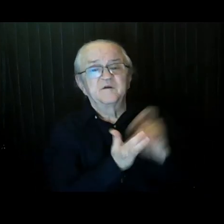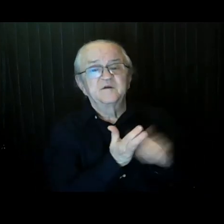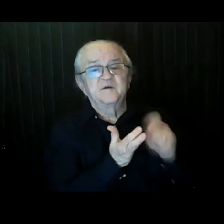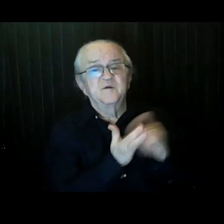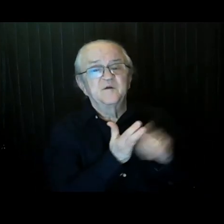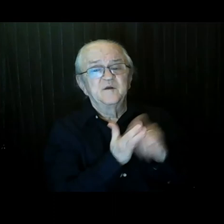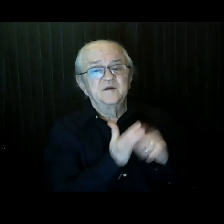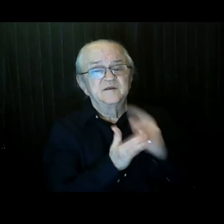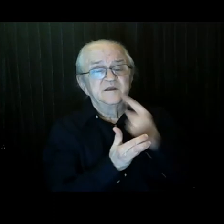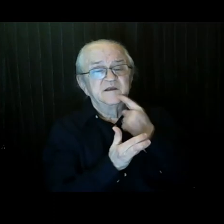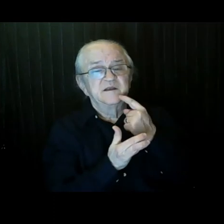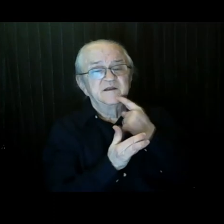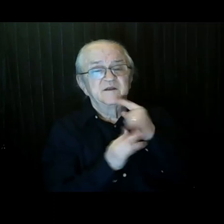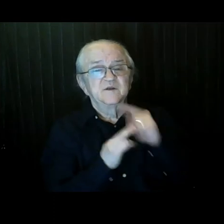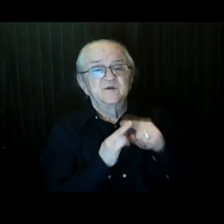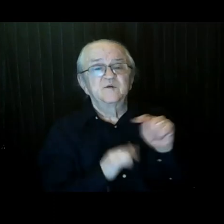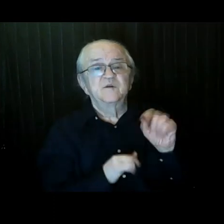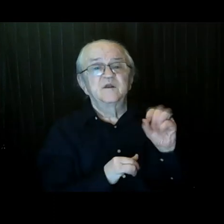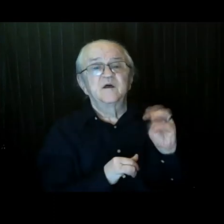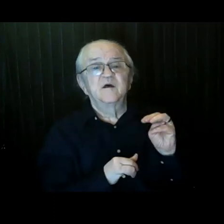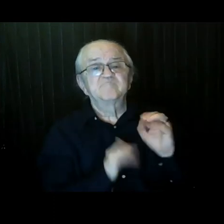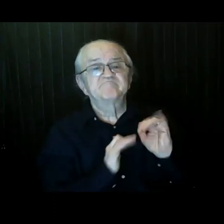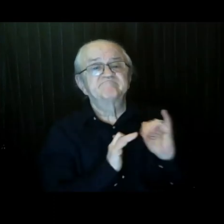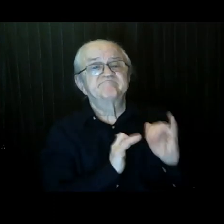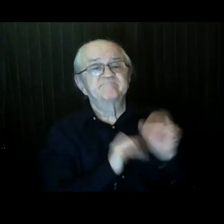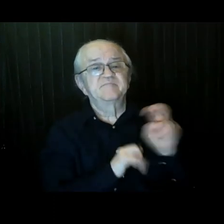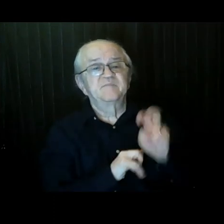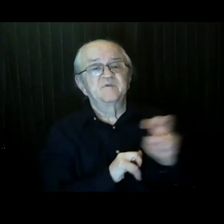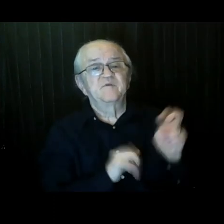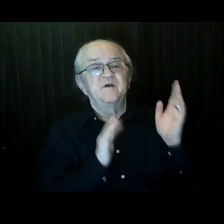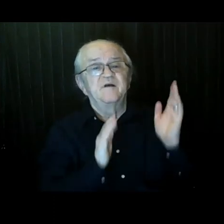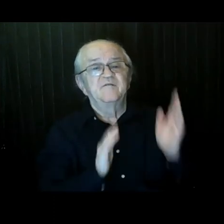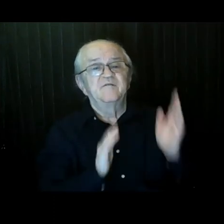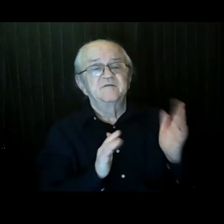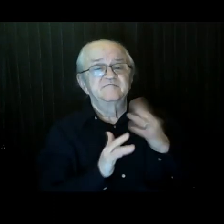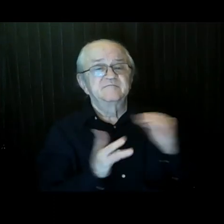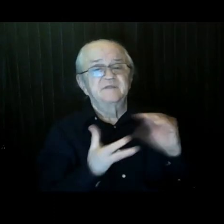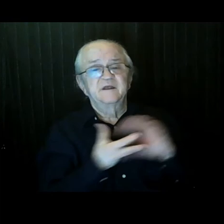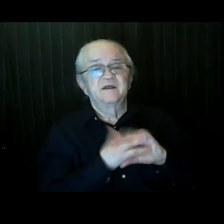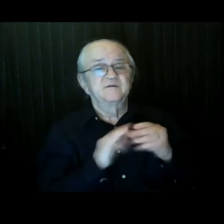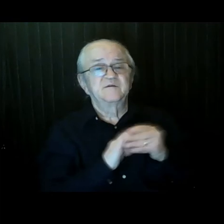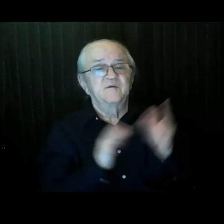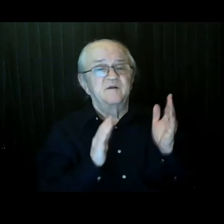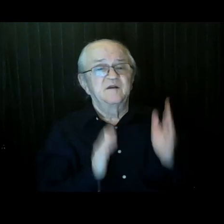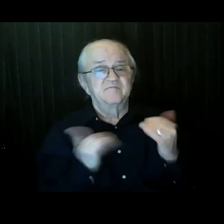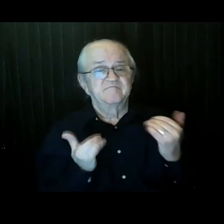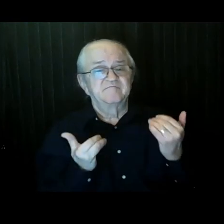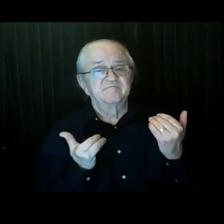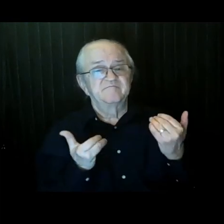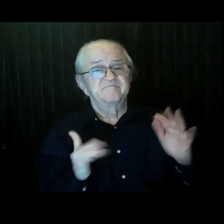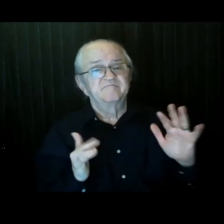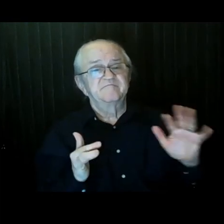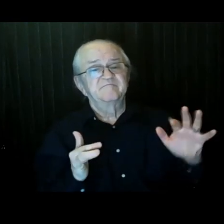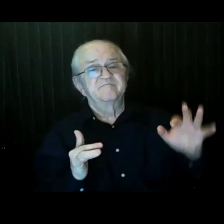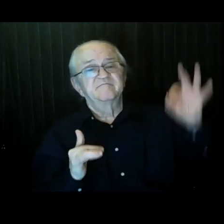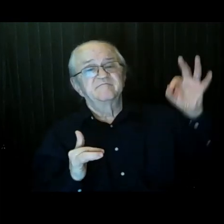And it wrote, it said, to Tom, a fellow traveler and storyteller who has now discovered there is